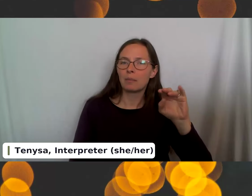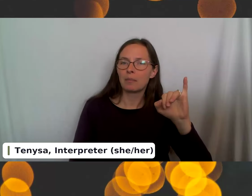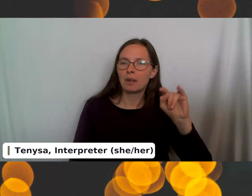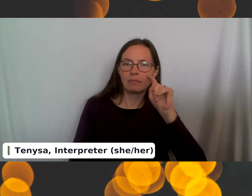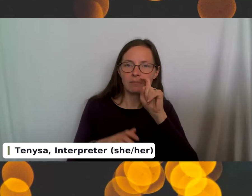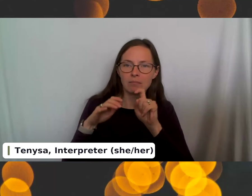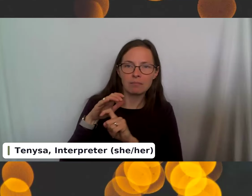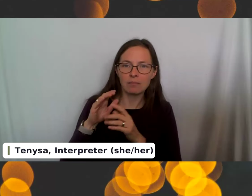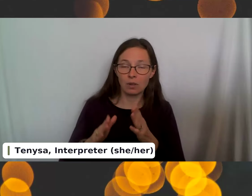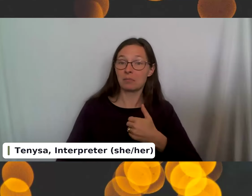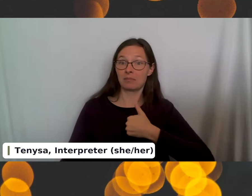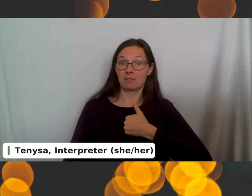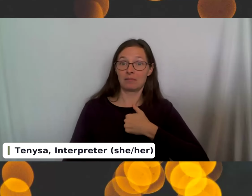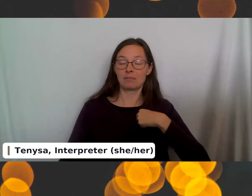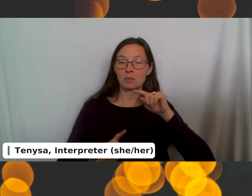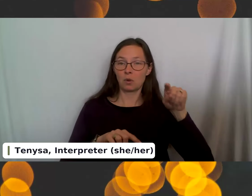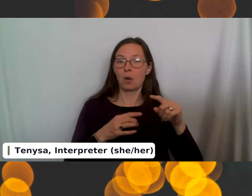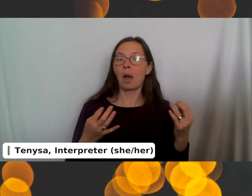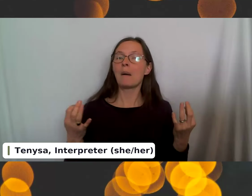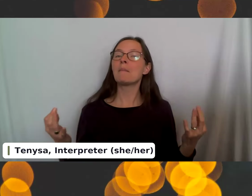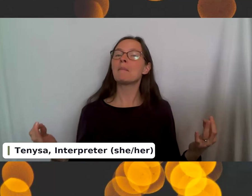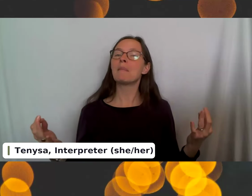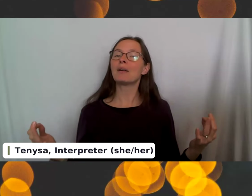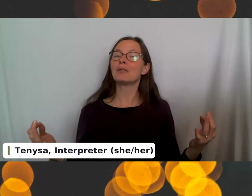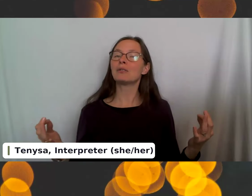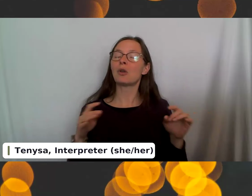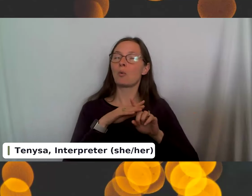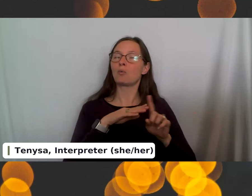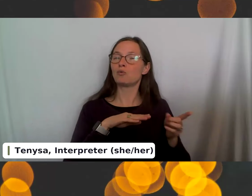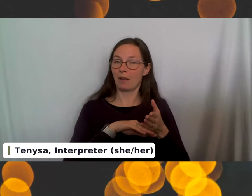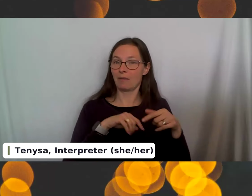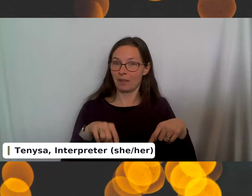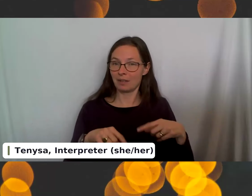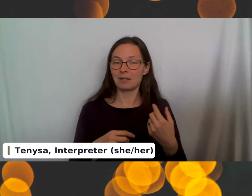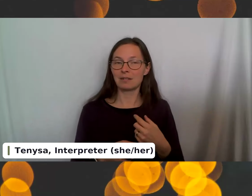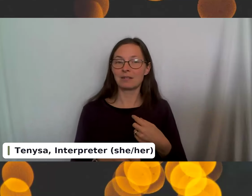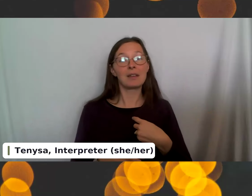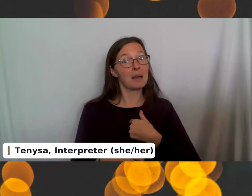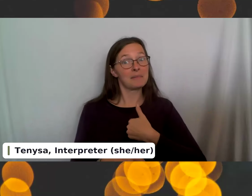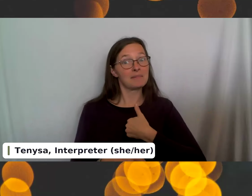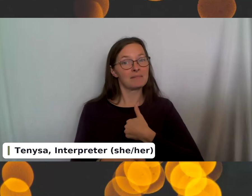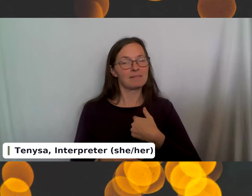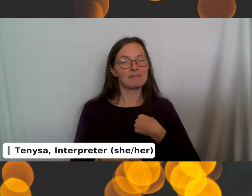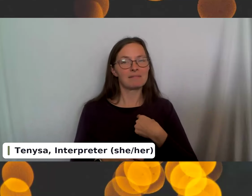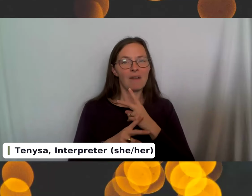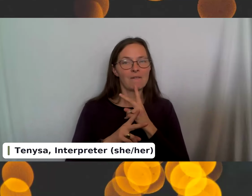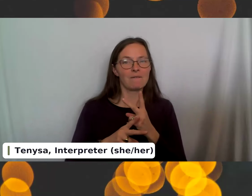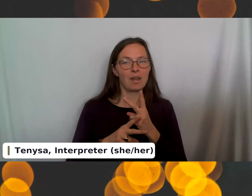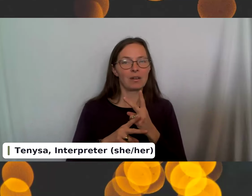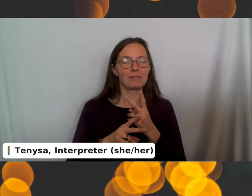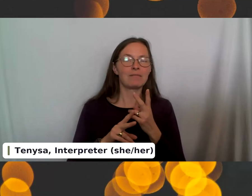I'm going on a meditation retreat right after this. So as an introvert, I really need my hermit